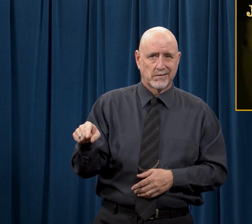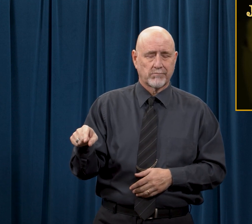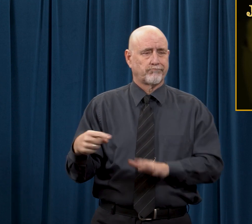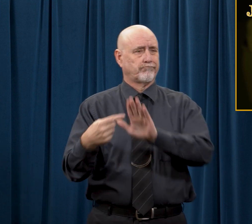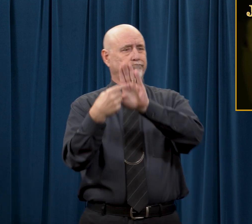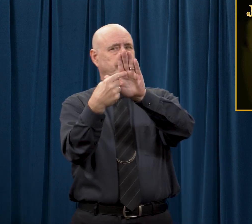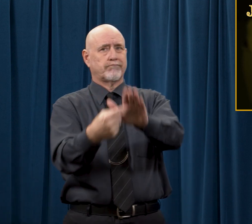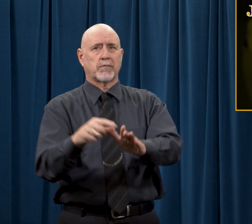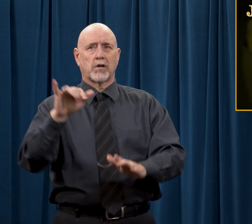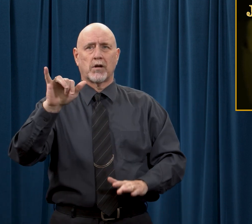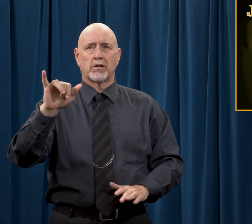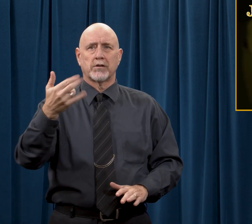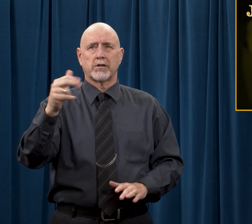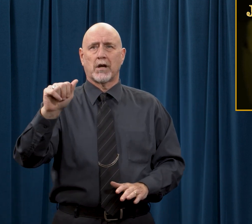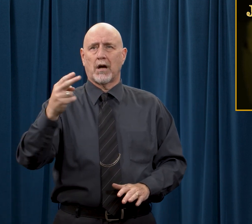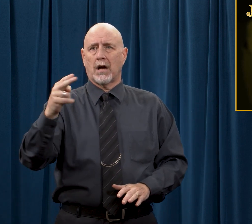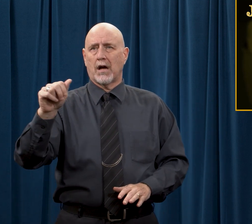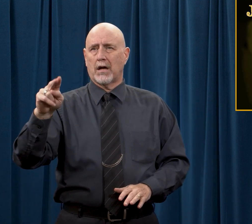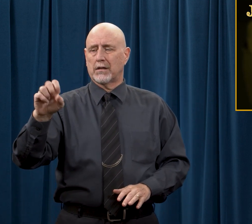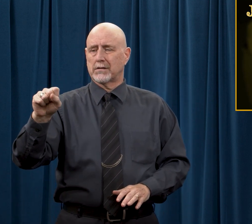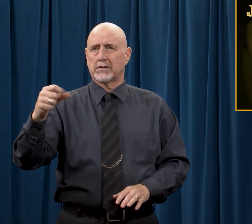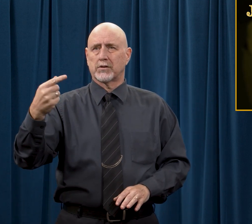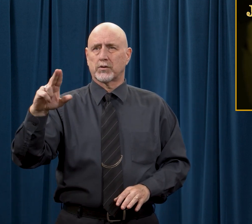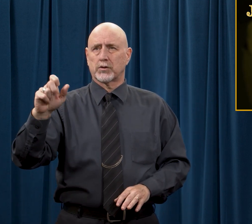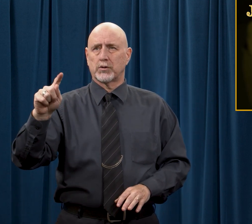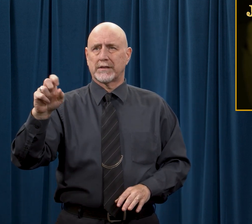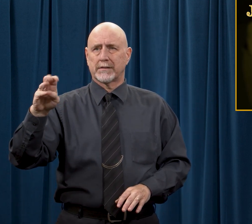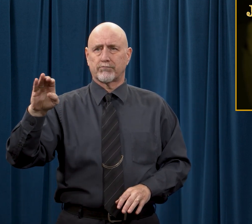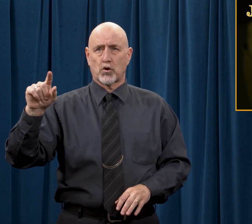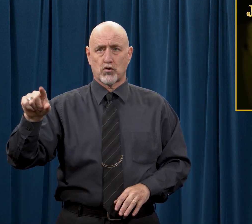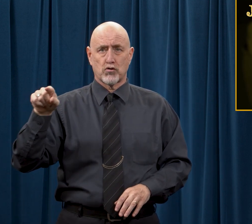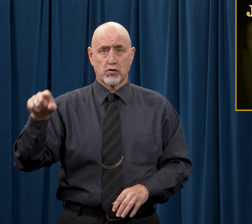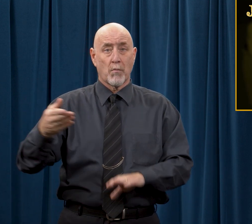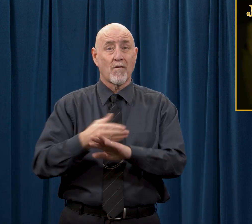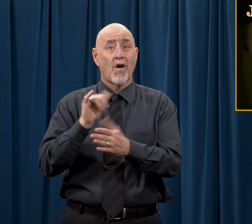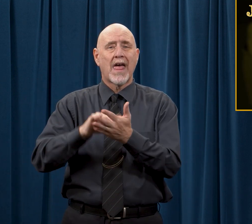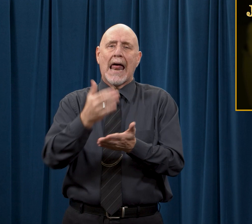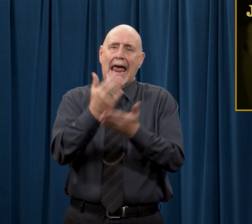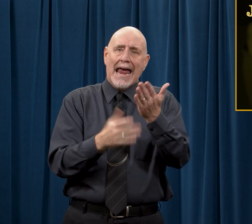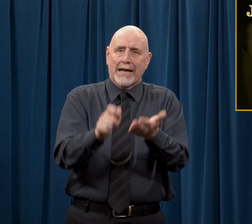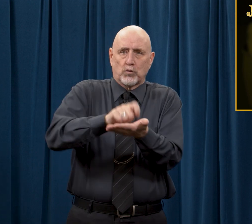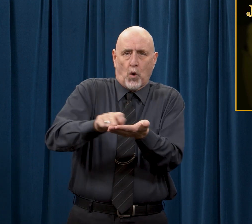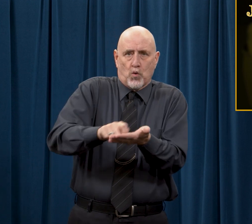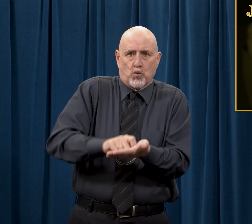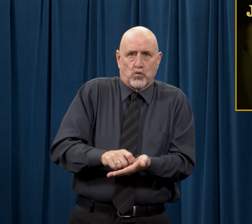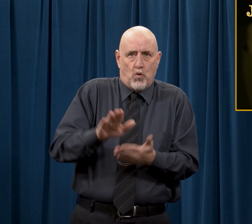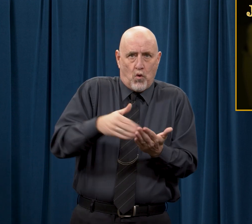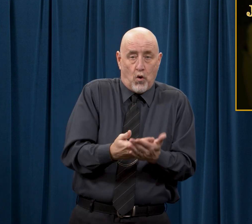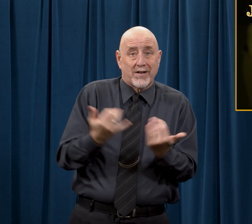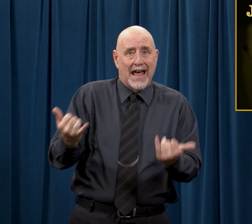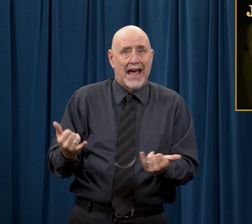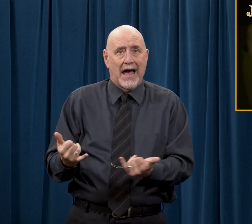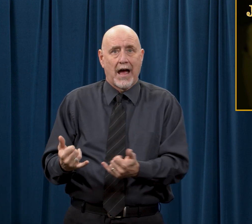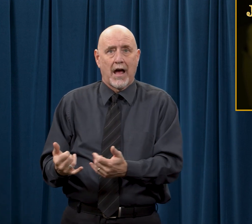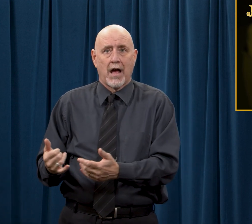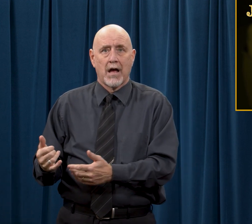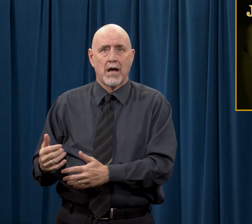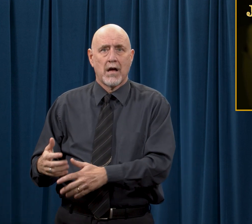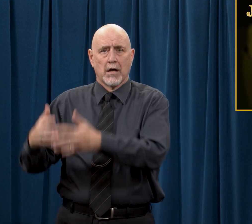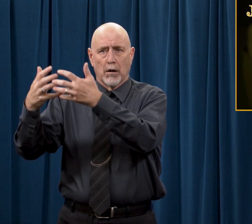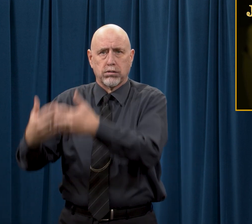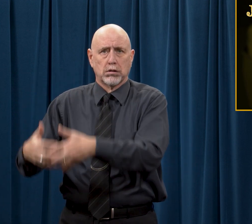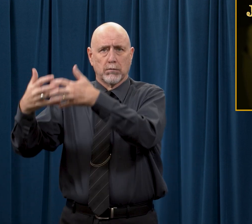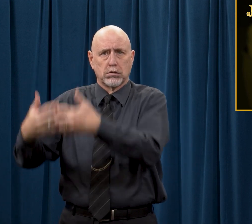was introduced into the world by Johannes Gutenberg. Before this, all copies were handwritten, but now it